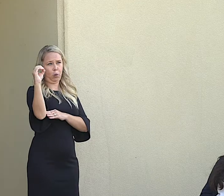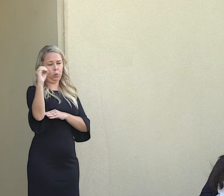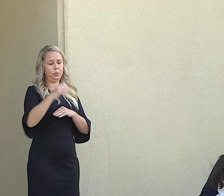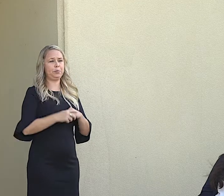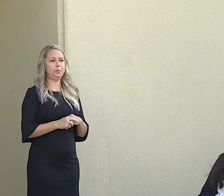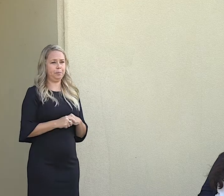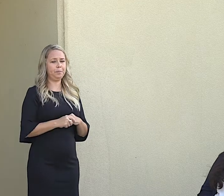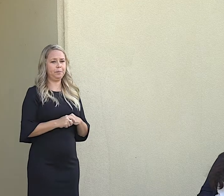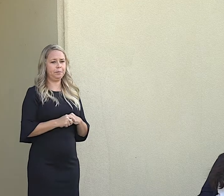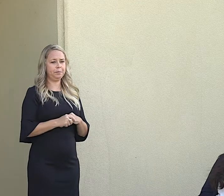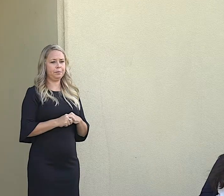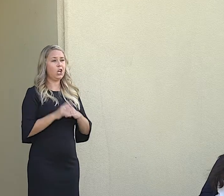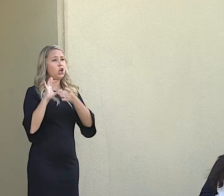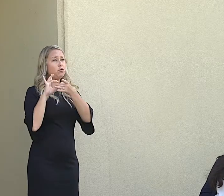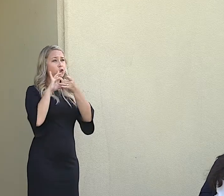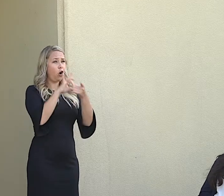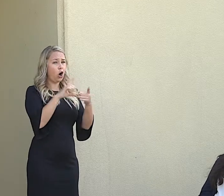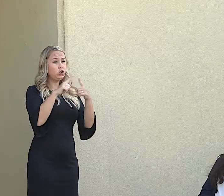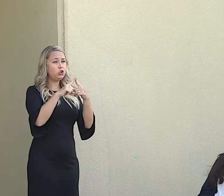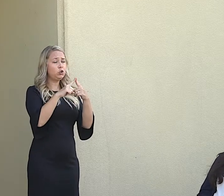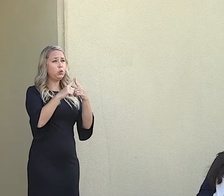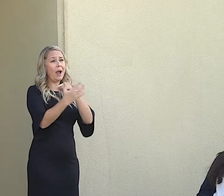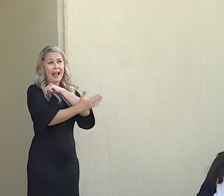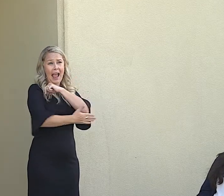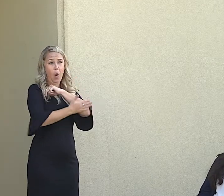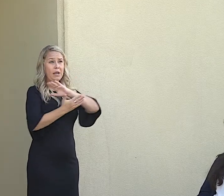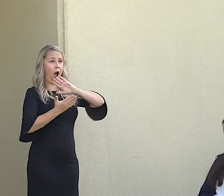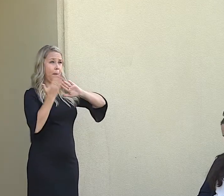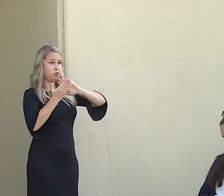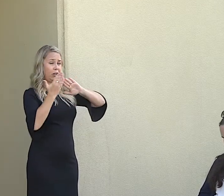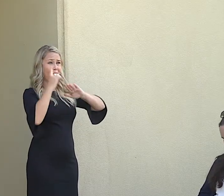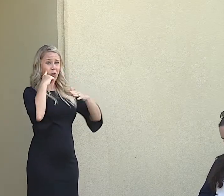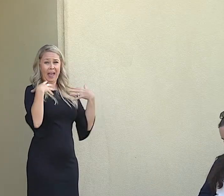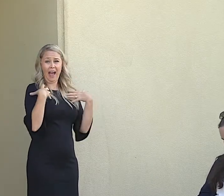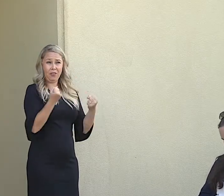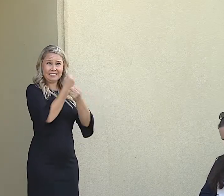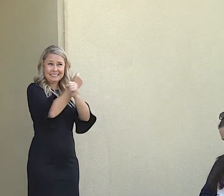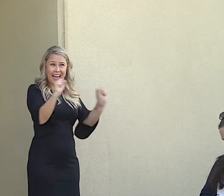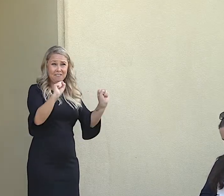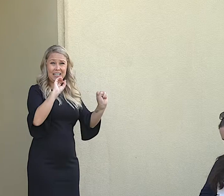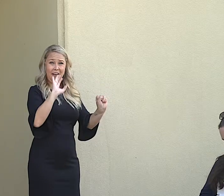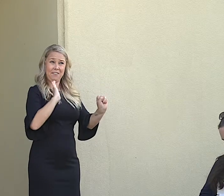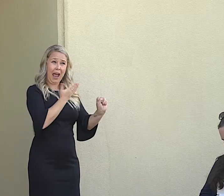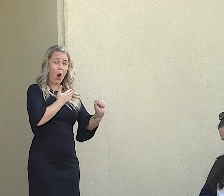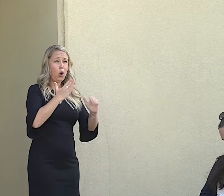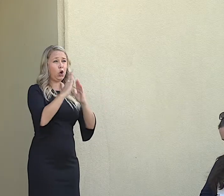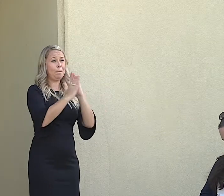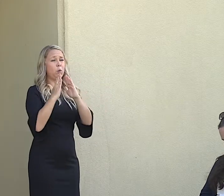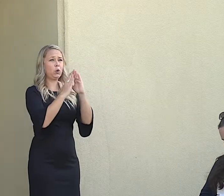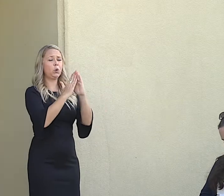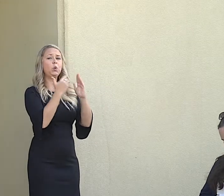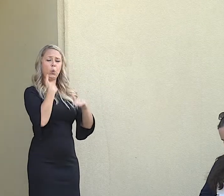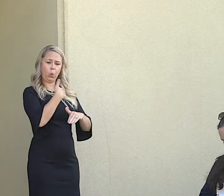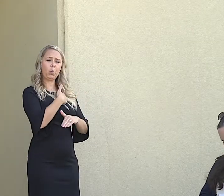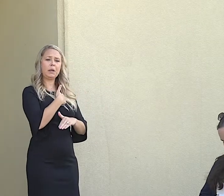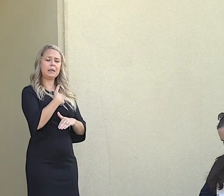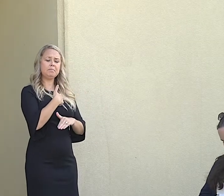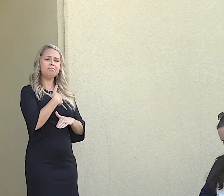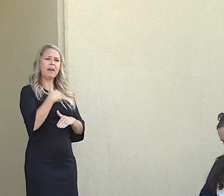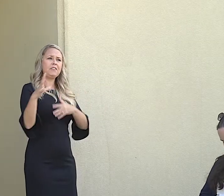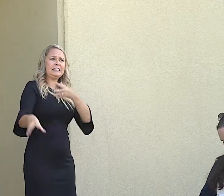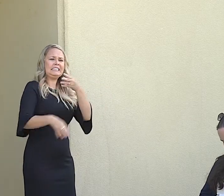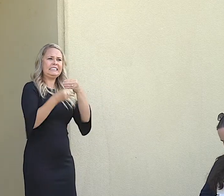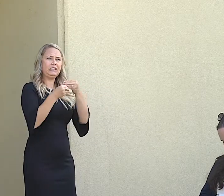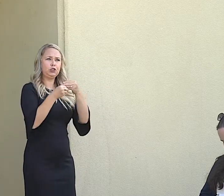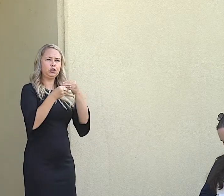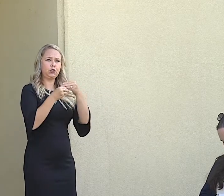904-824-5550. In regards to county operations, for the health, safety, and welfare of our community, we have put in a number of